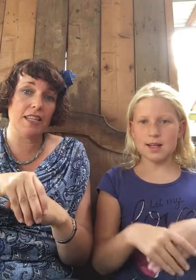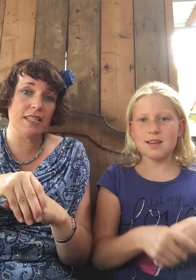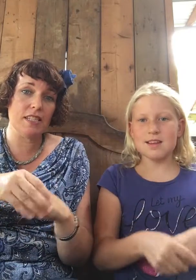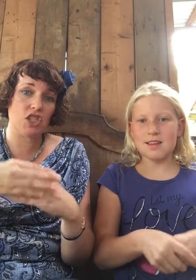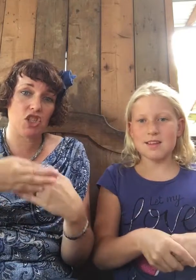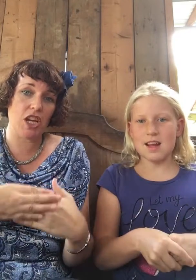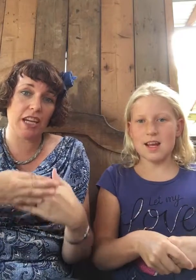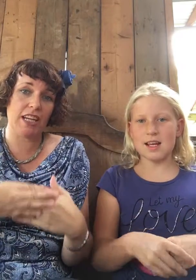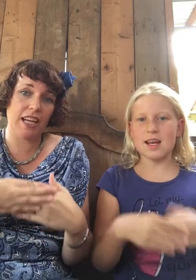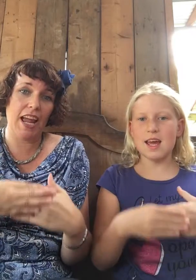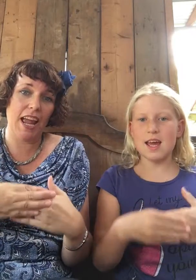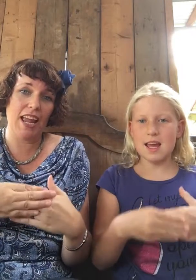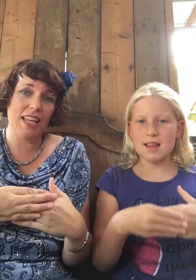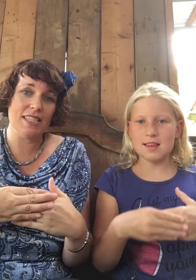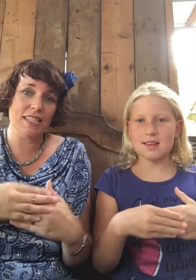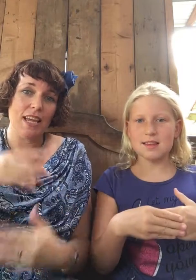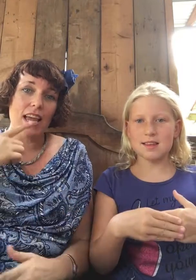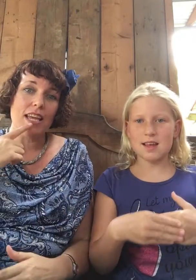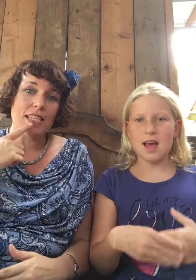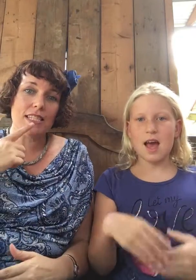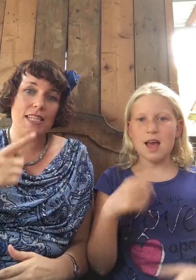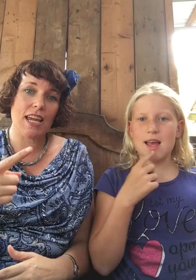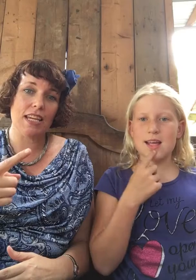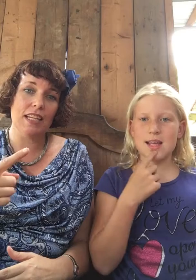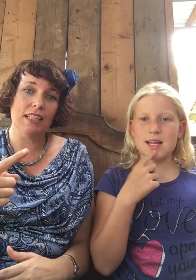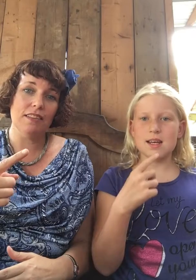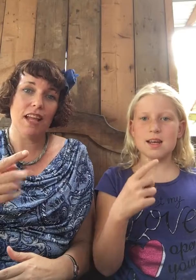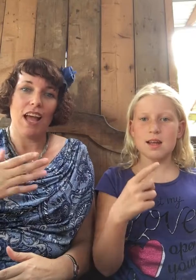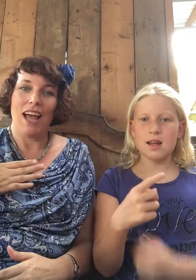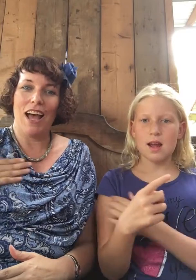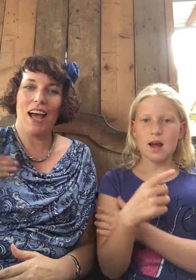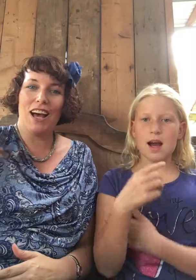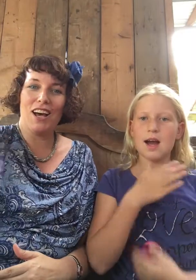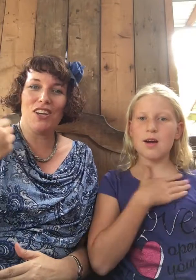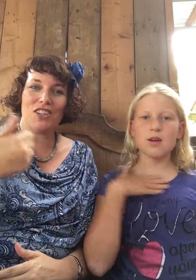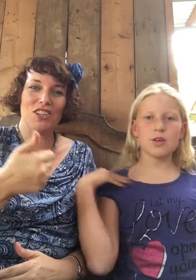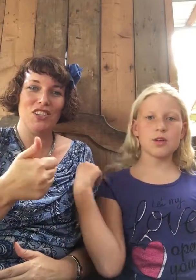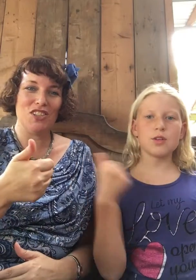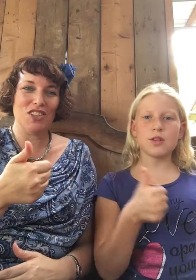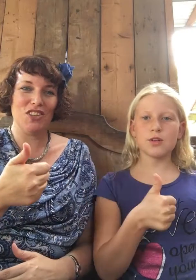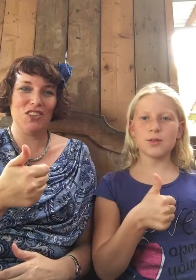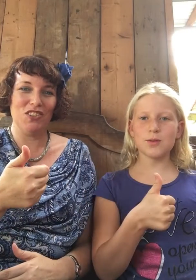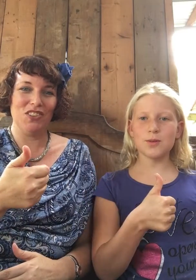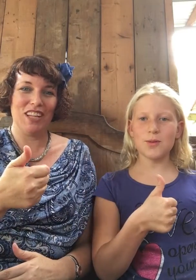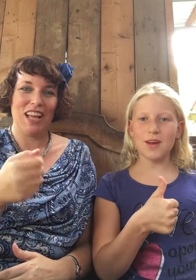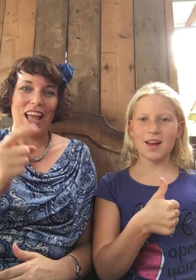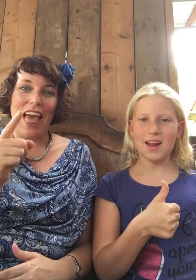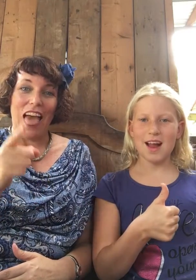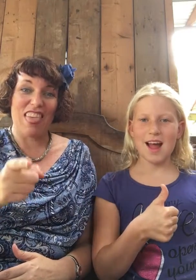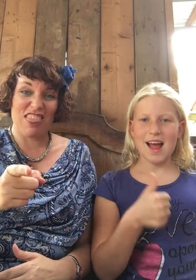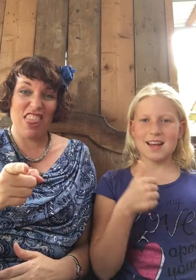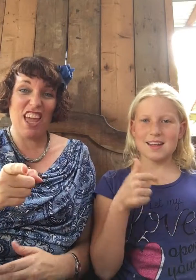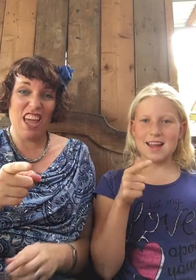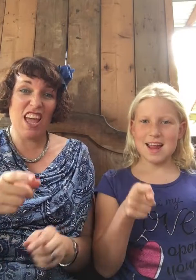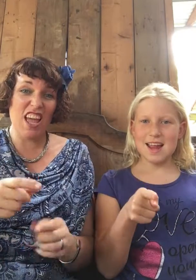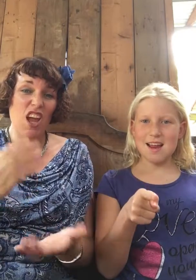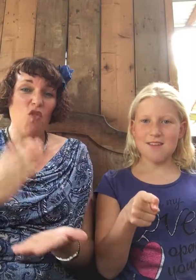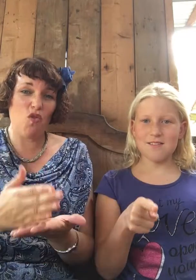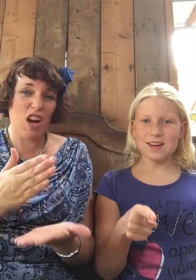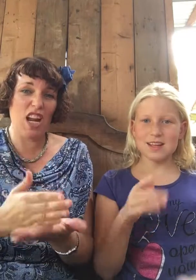friends shaking hands, saying, how do you do? And they're